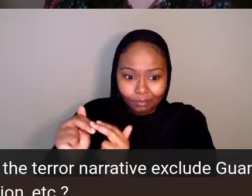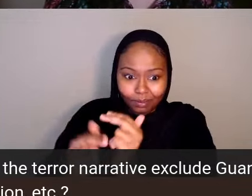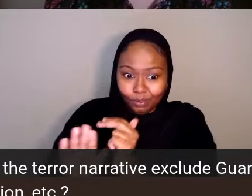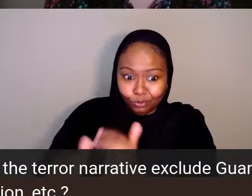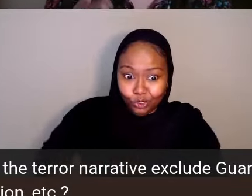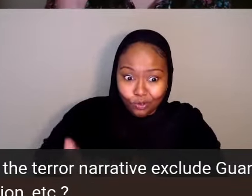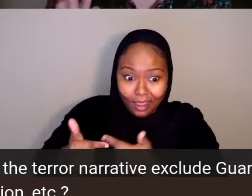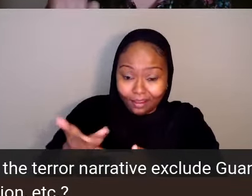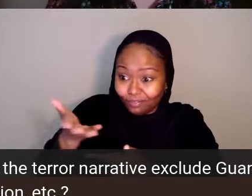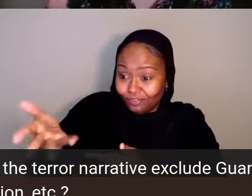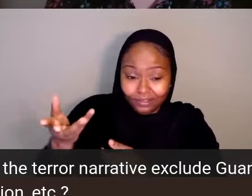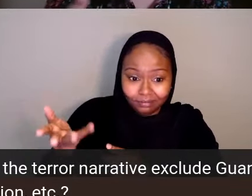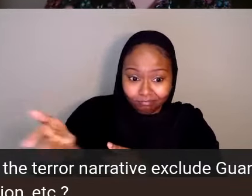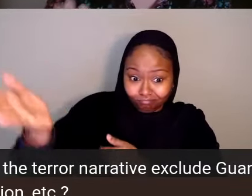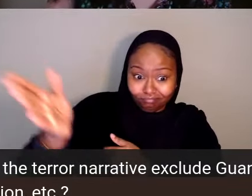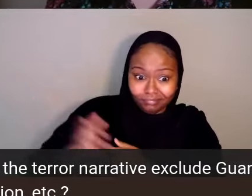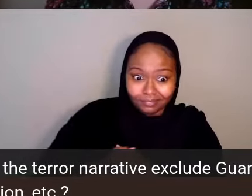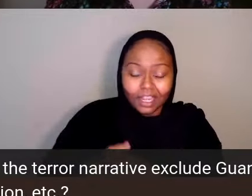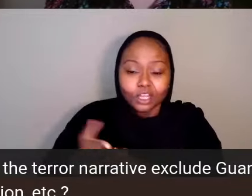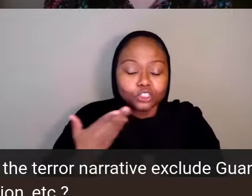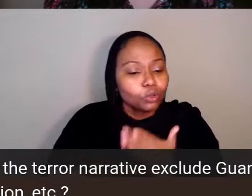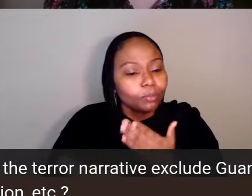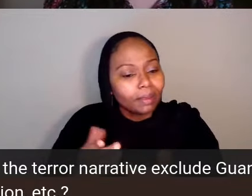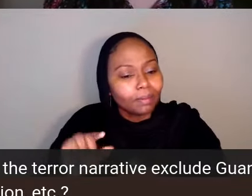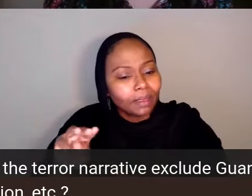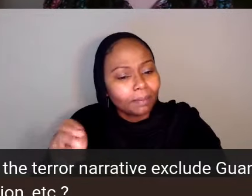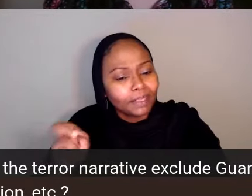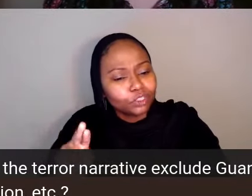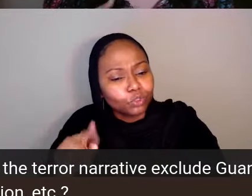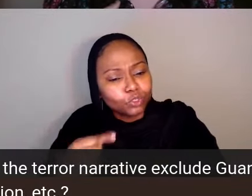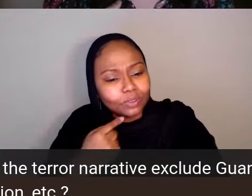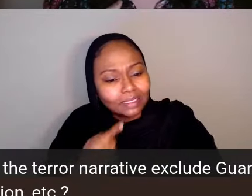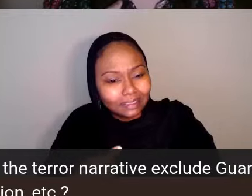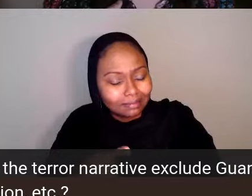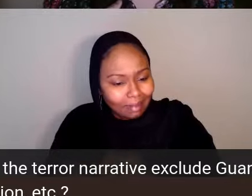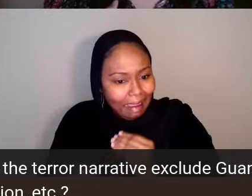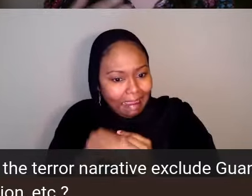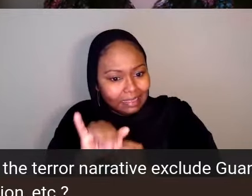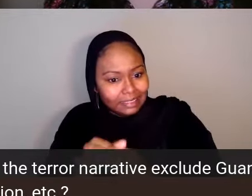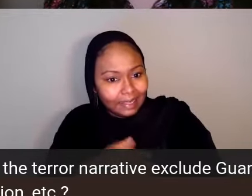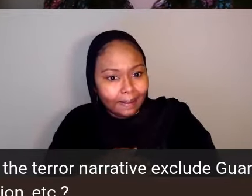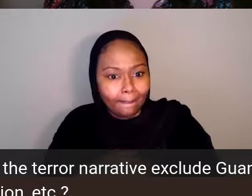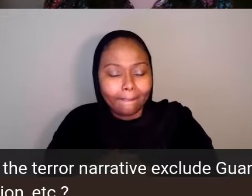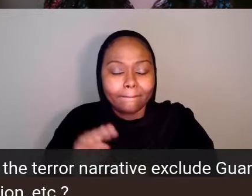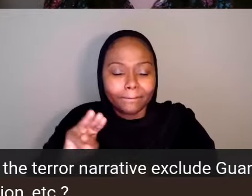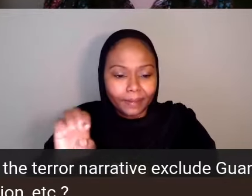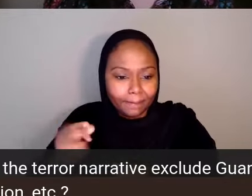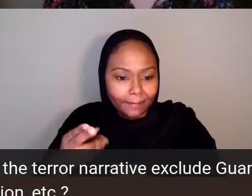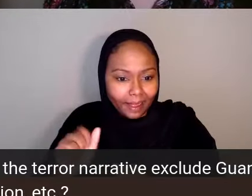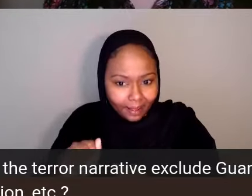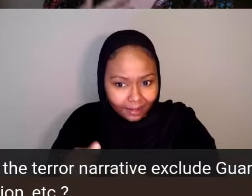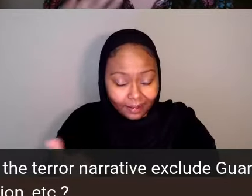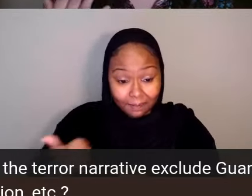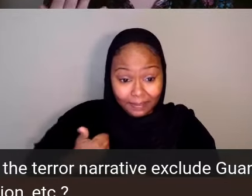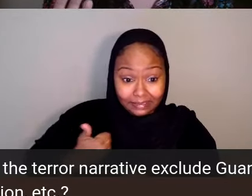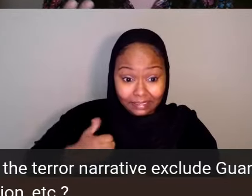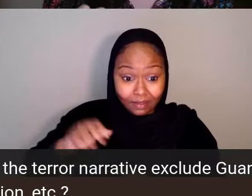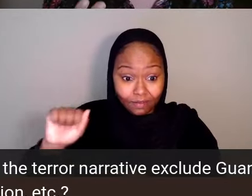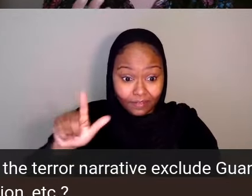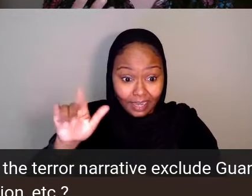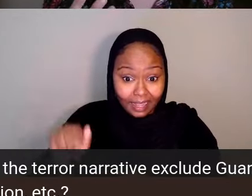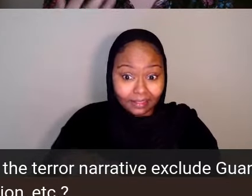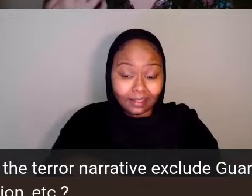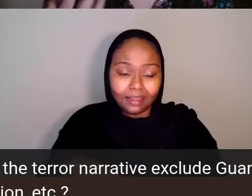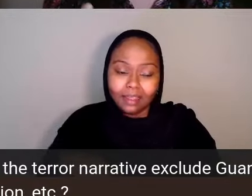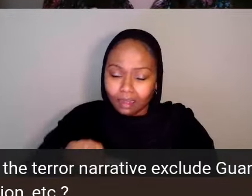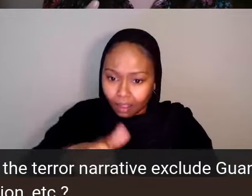And so, Mansoor, maybe you can just say a word on that. But, Maha and I and Ali and others who've been